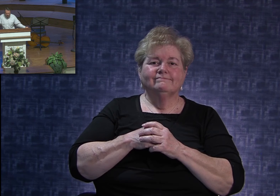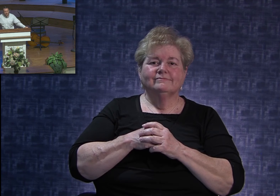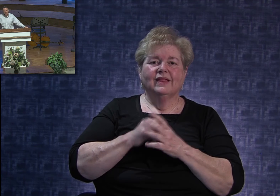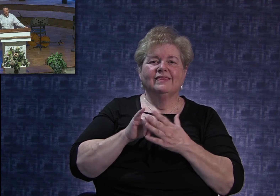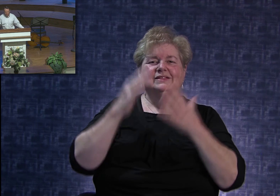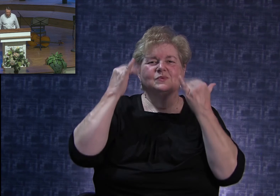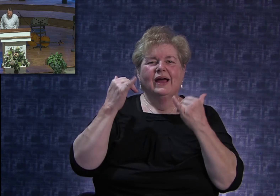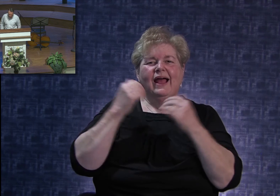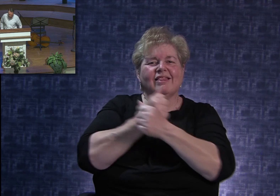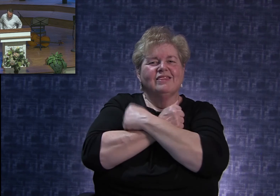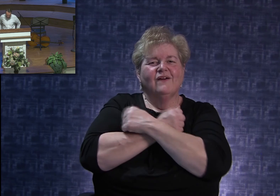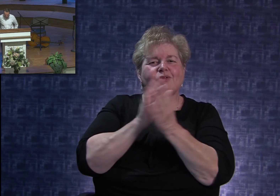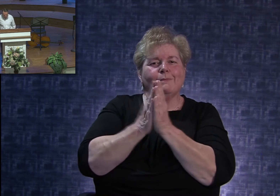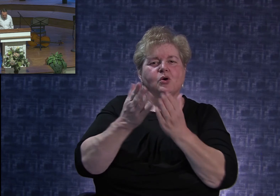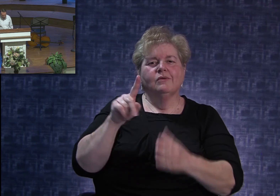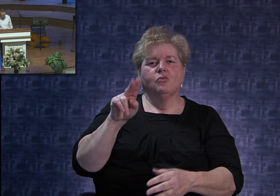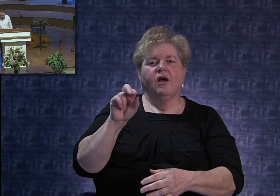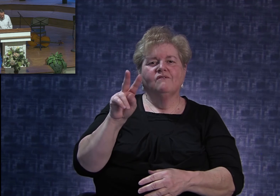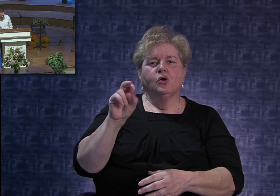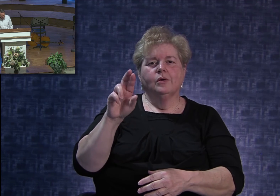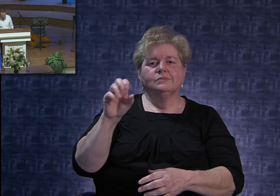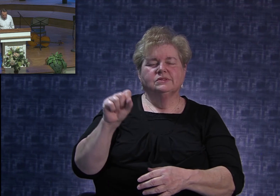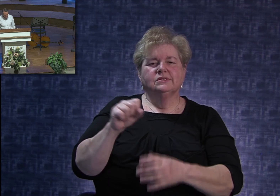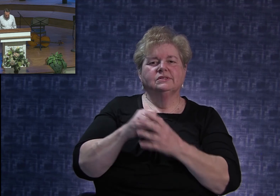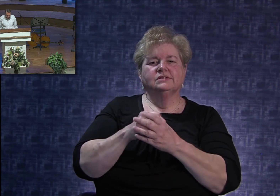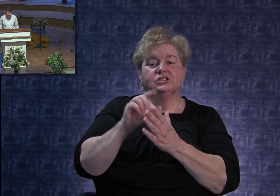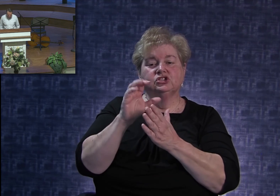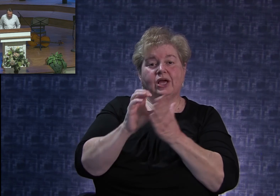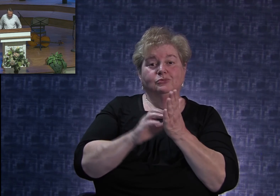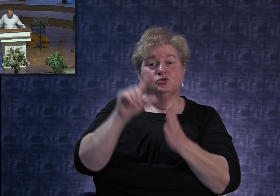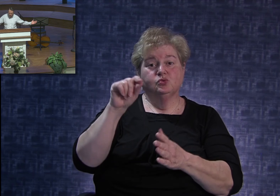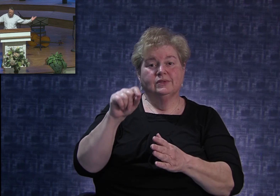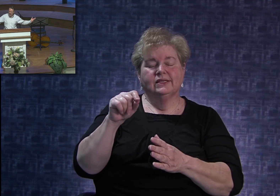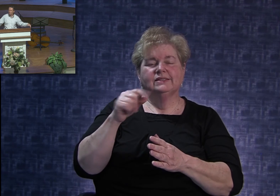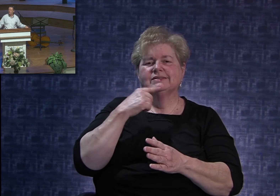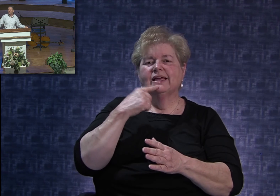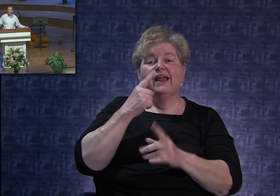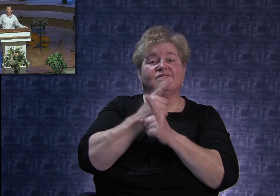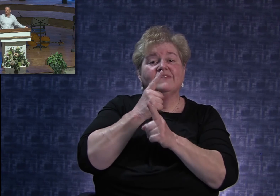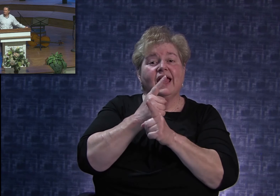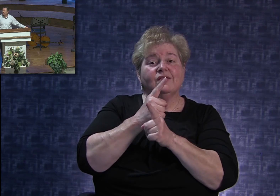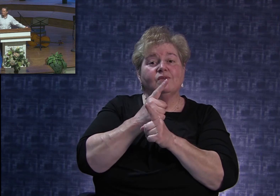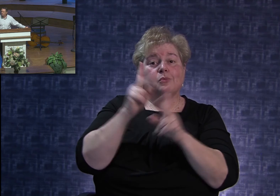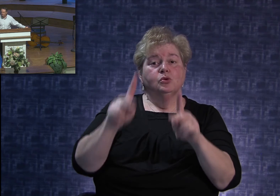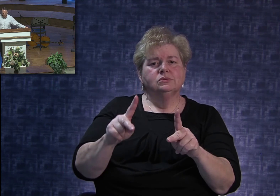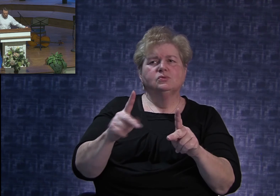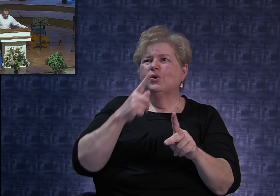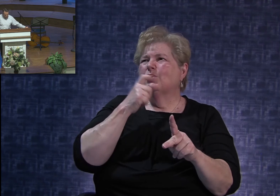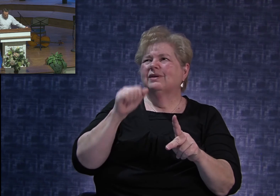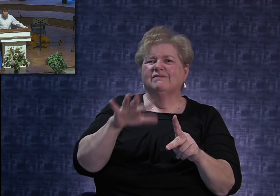That's why I love the book of Proverbs in verse 6 of chapter 20. It says, a faithful man who can find?